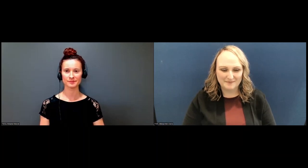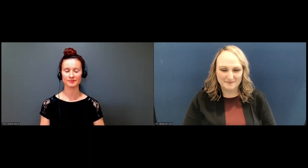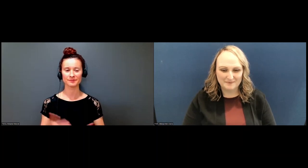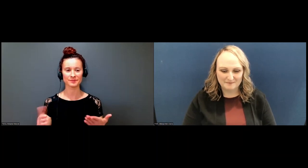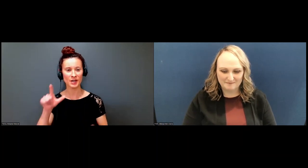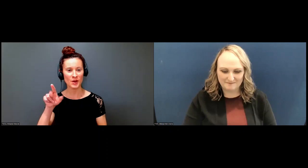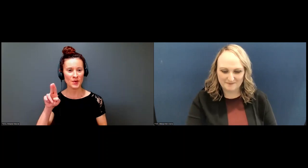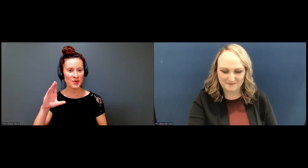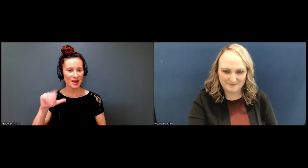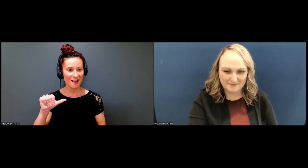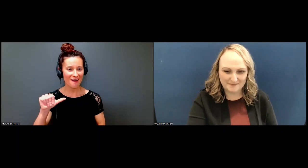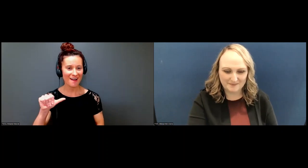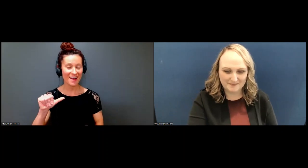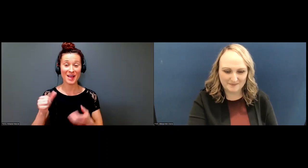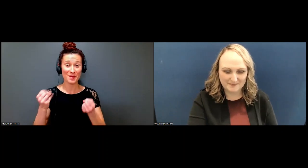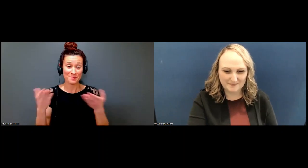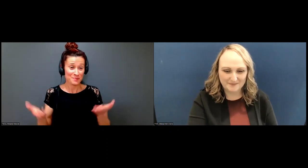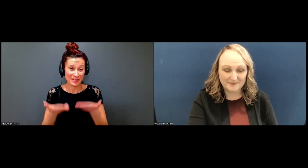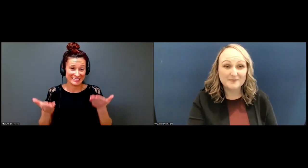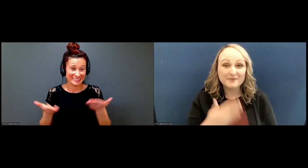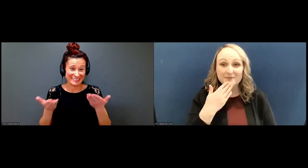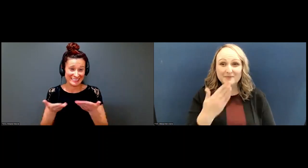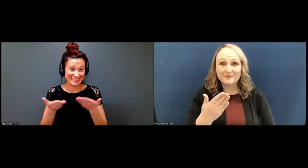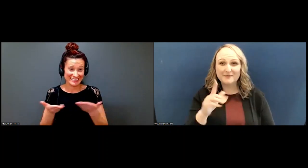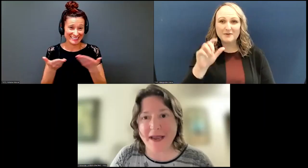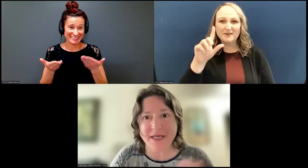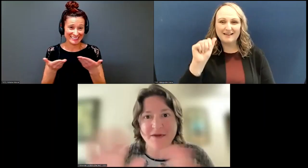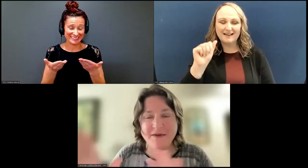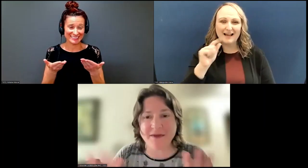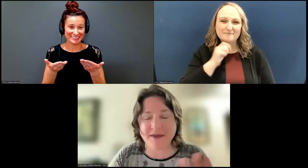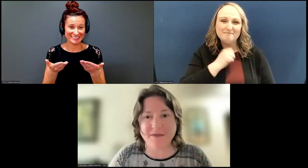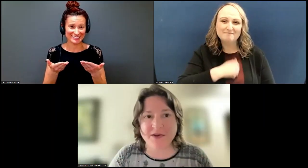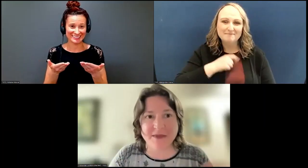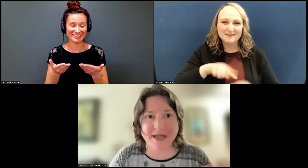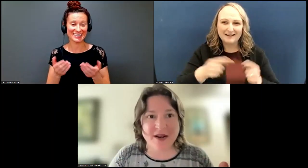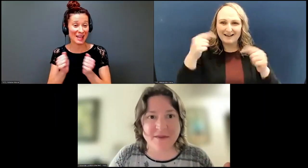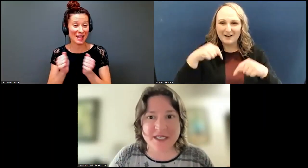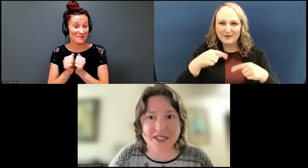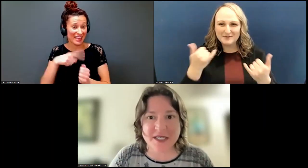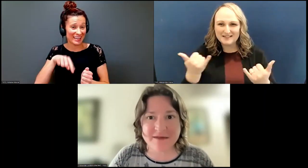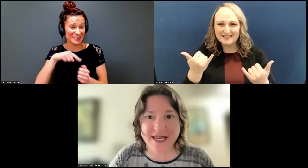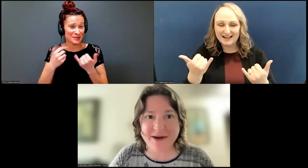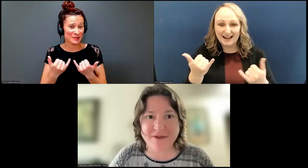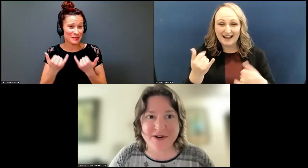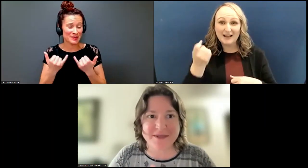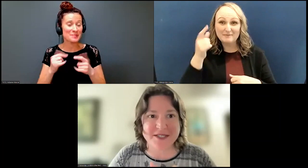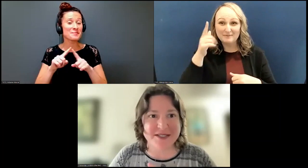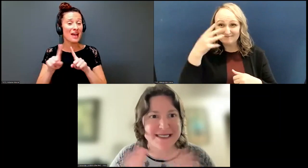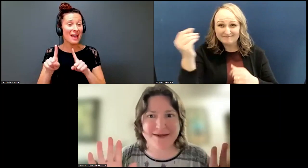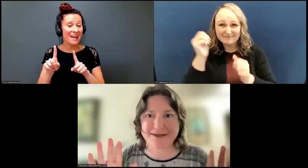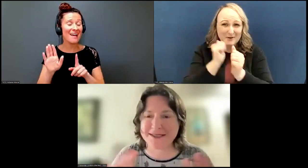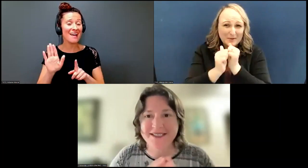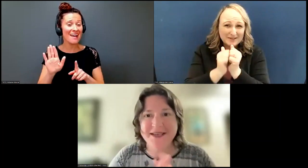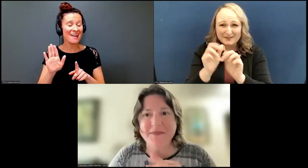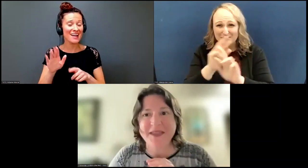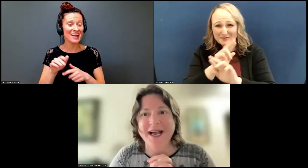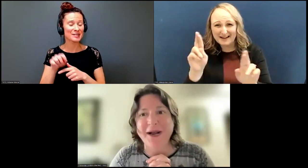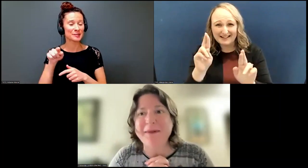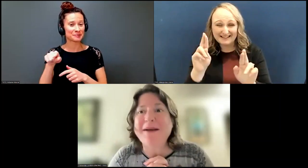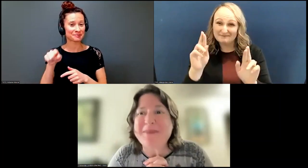Luca, I know you're not here with us today, but I mean, you're at a competition, getting ready for a competition. That